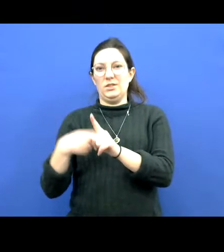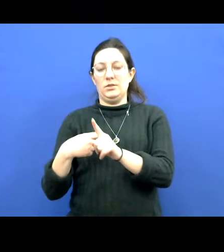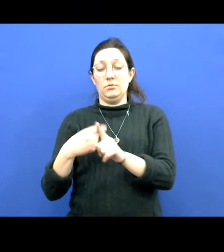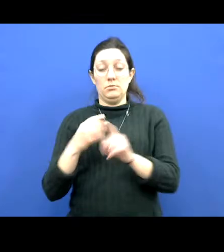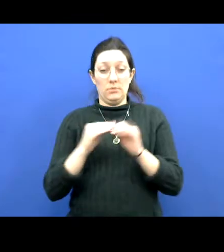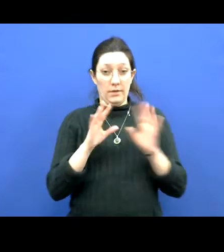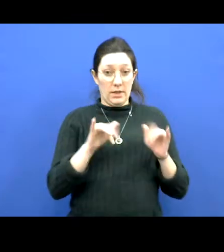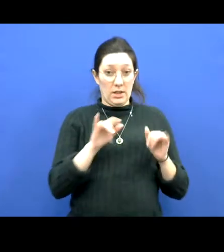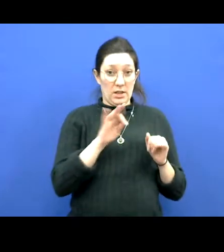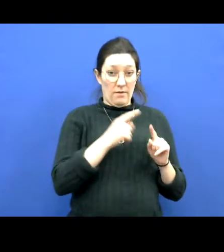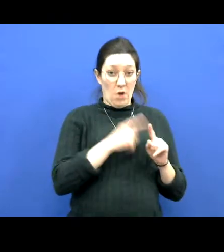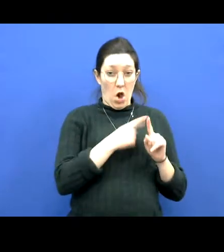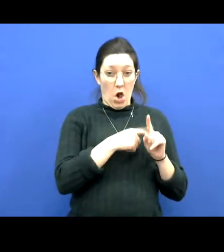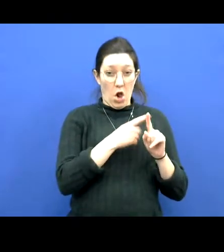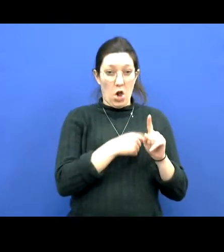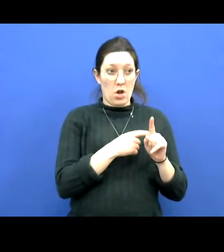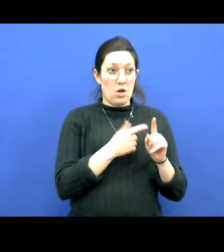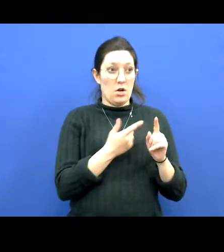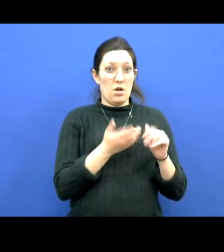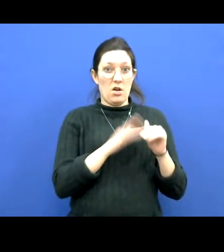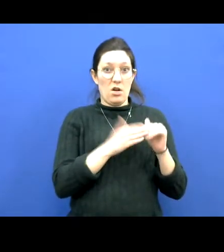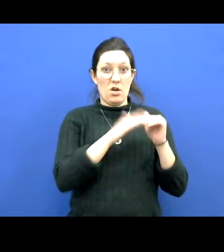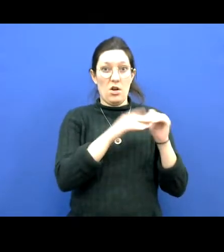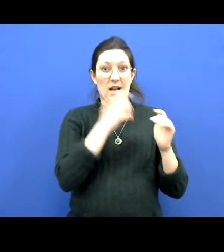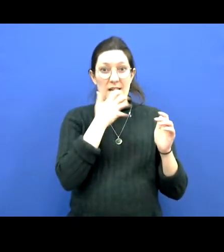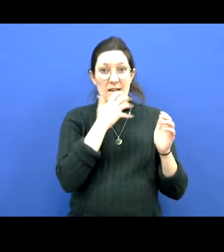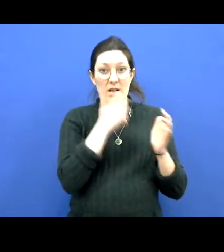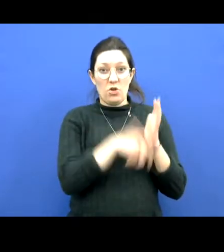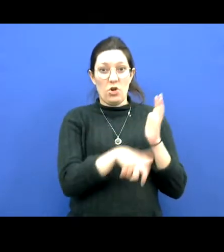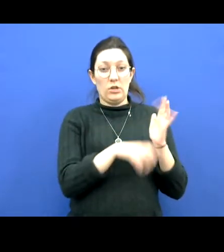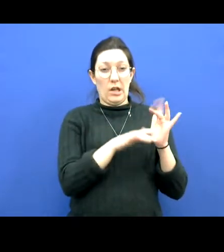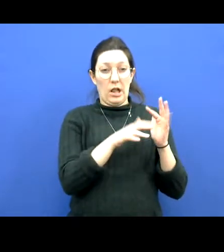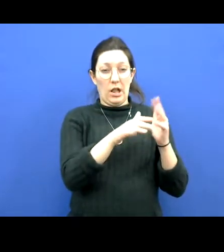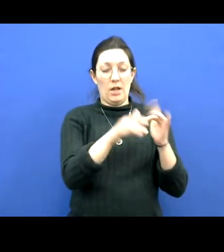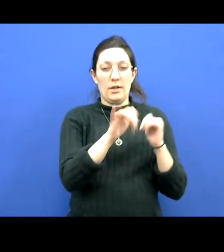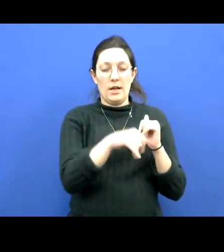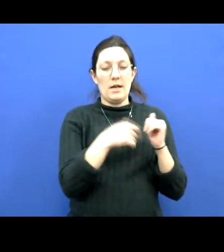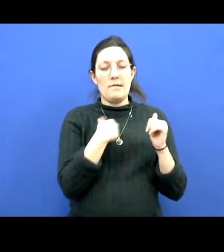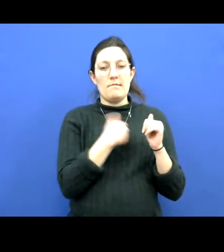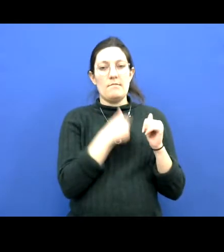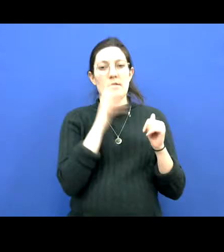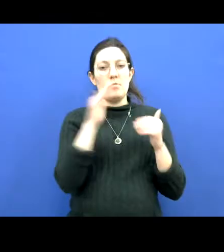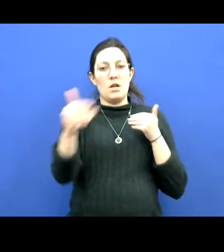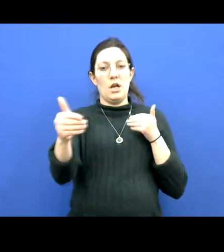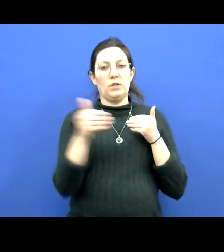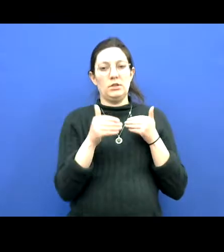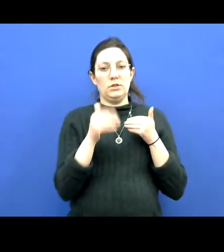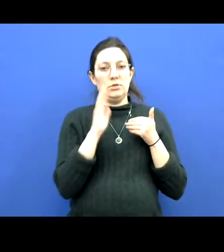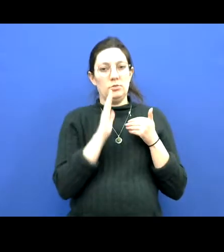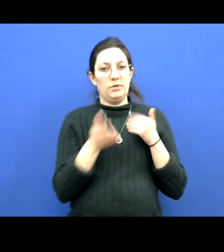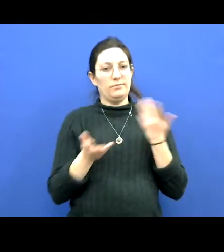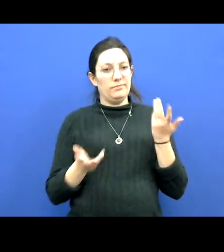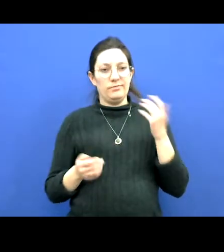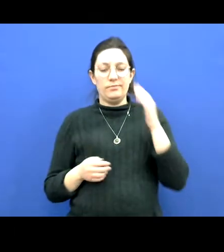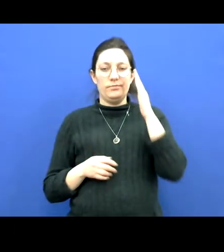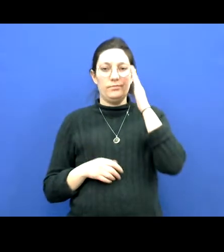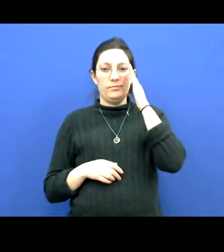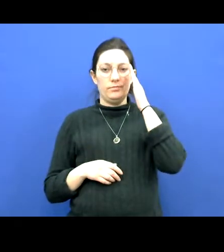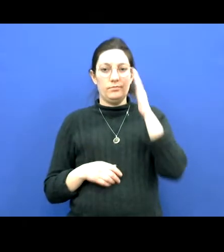over on our heating charges, Right. I've explained to him that we're gonna, as much as